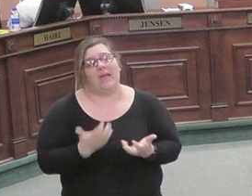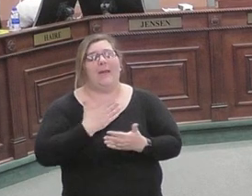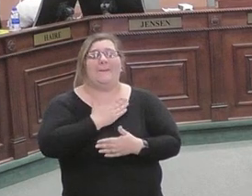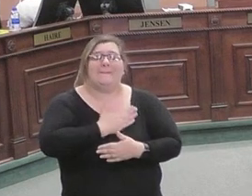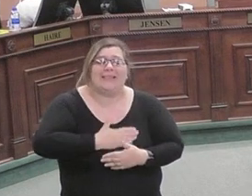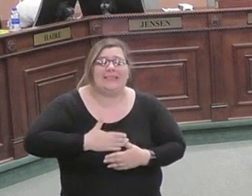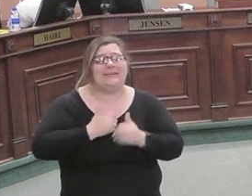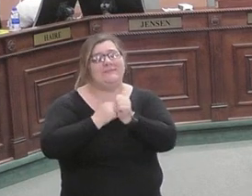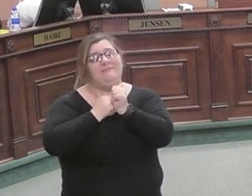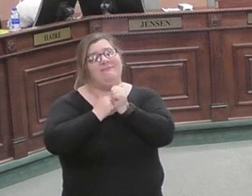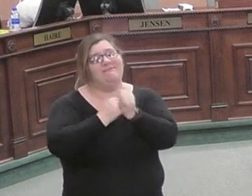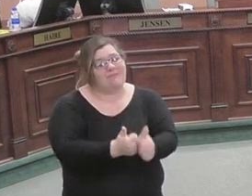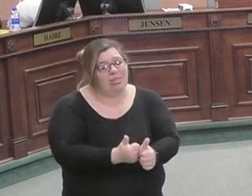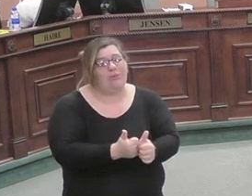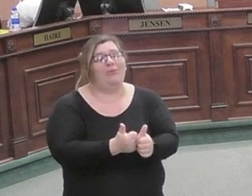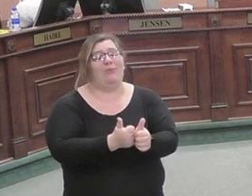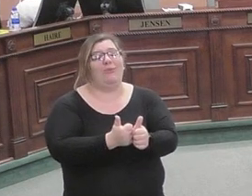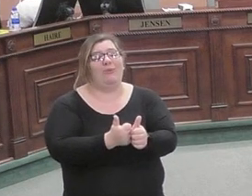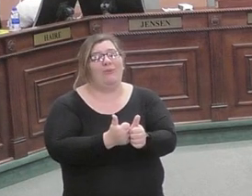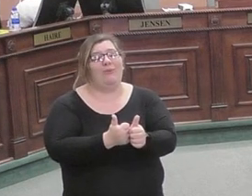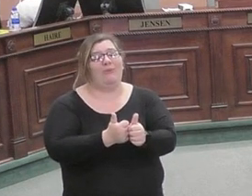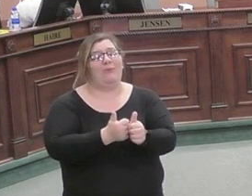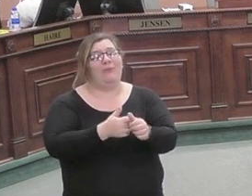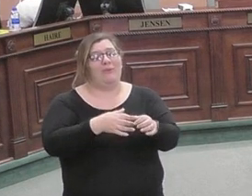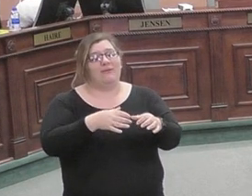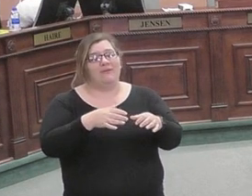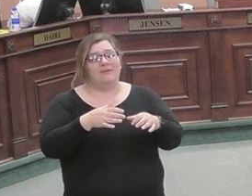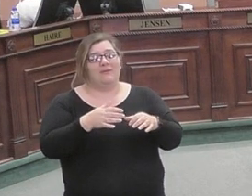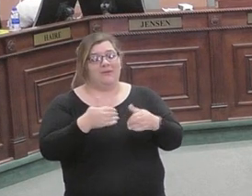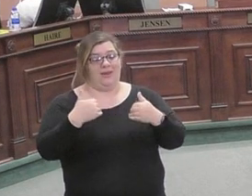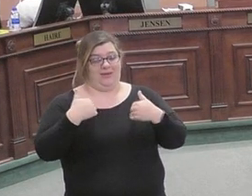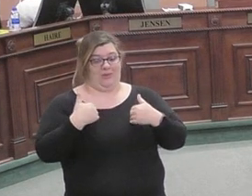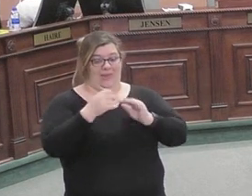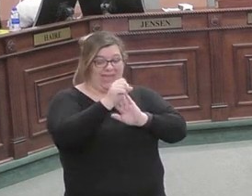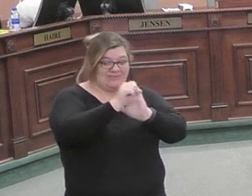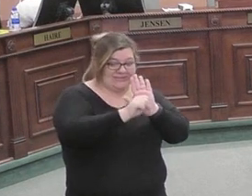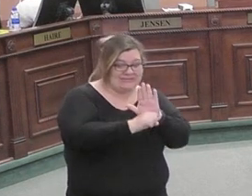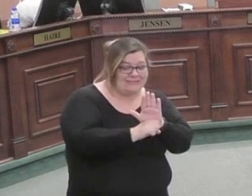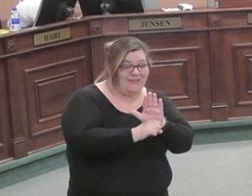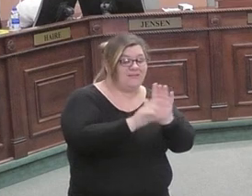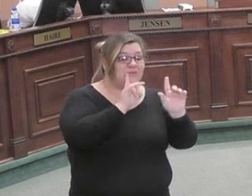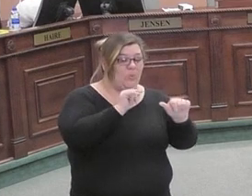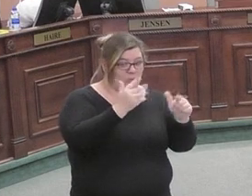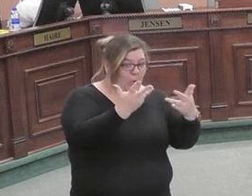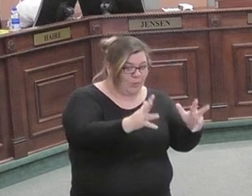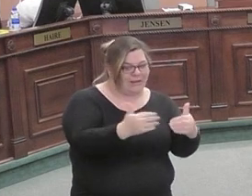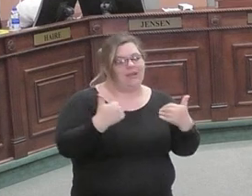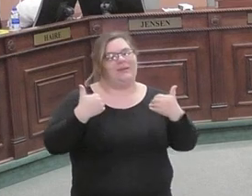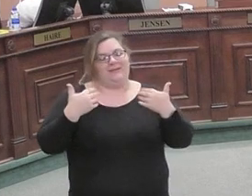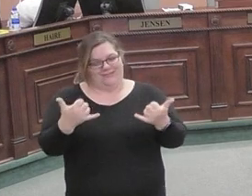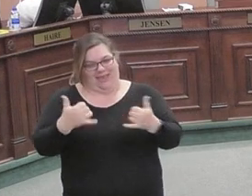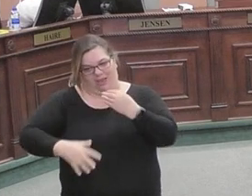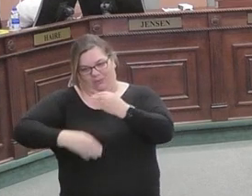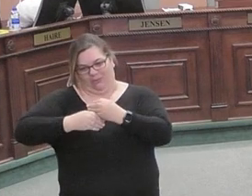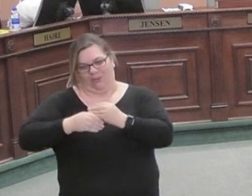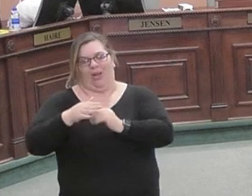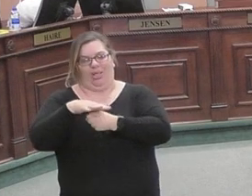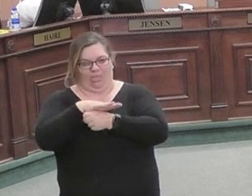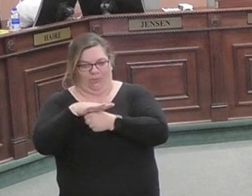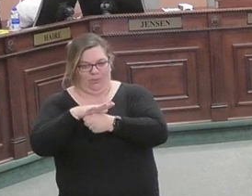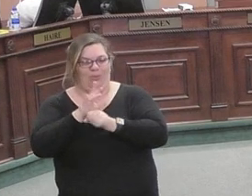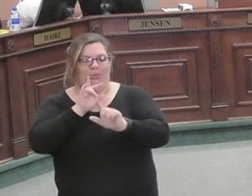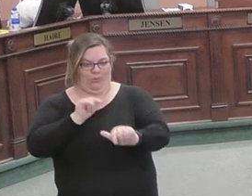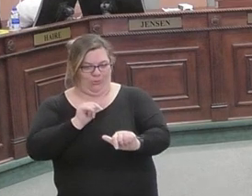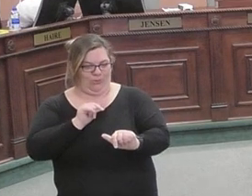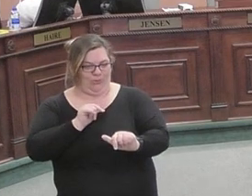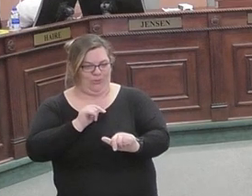follow the direction of the law. You have a state order, now you have a local order, to follow the stay-at-home